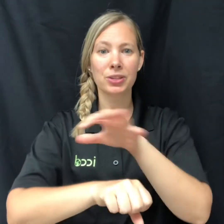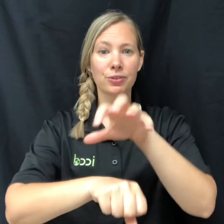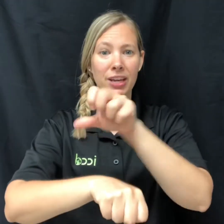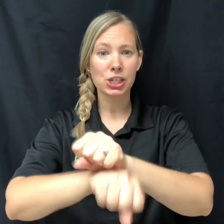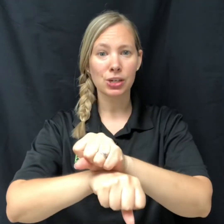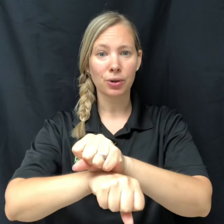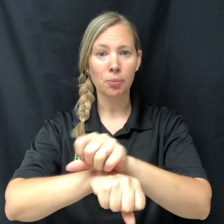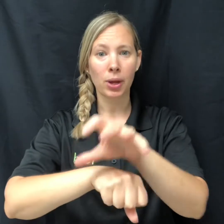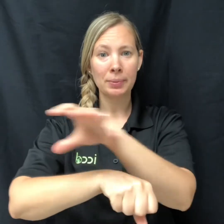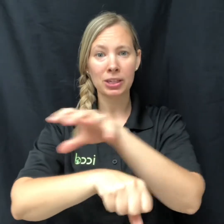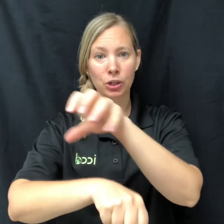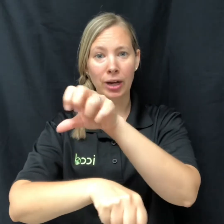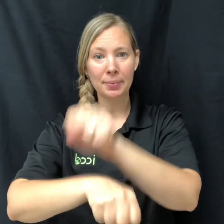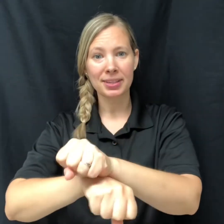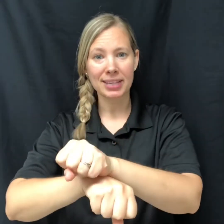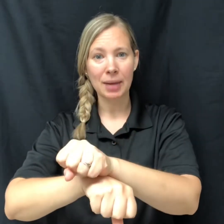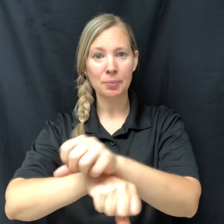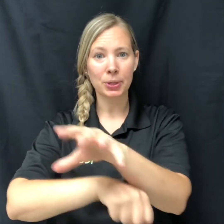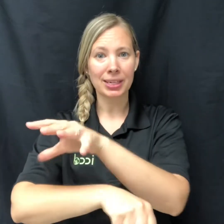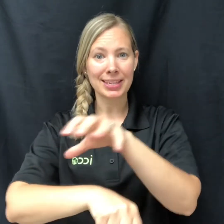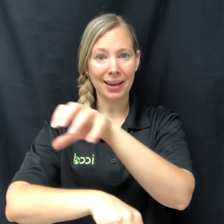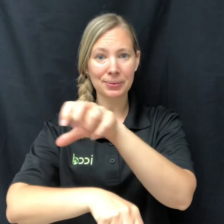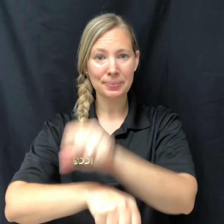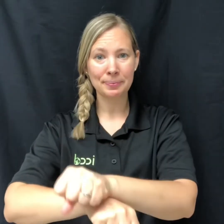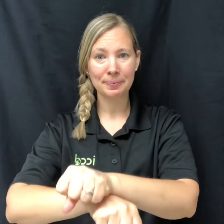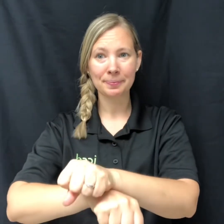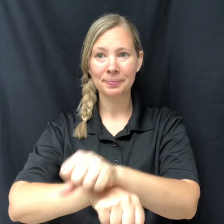Reservation or appointment, you're grabbing the time and putting it down.